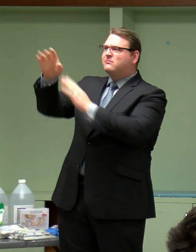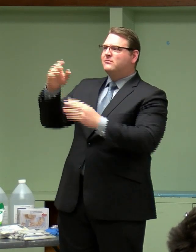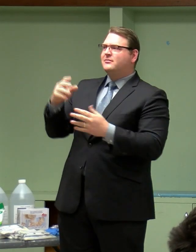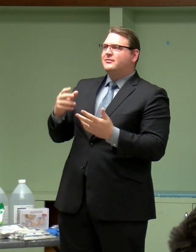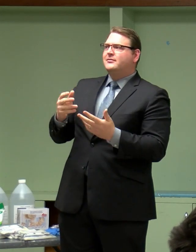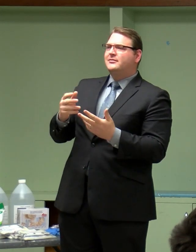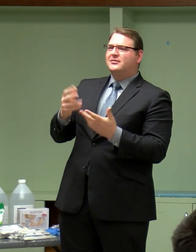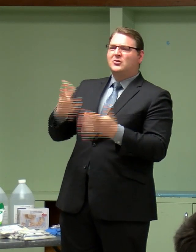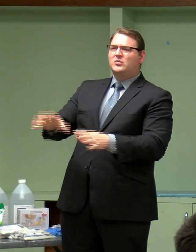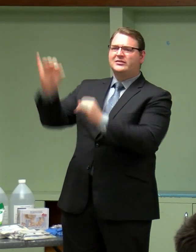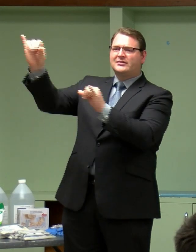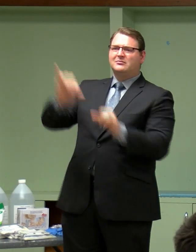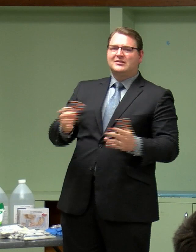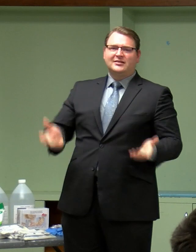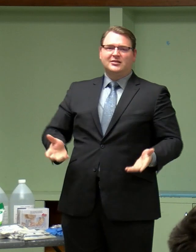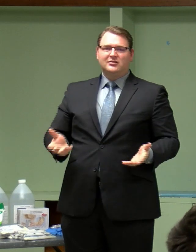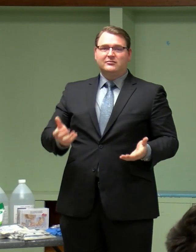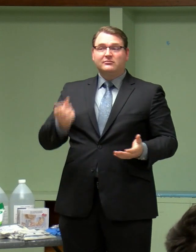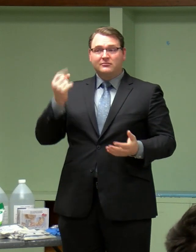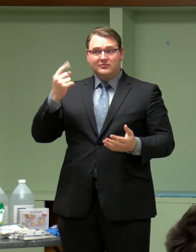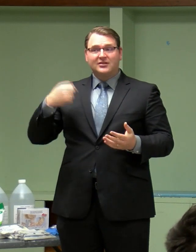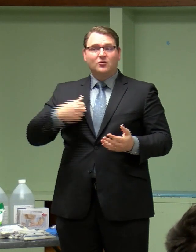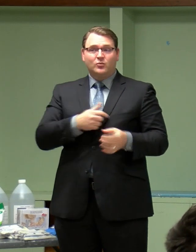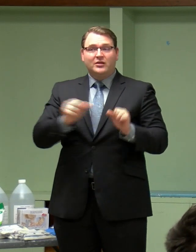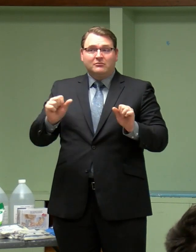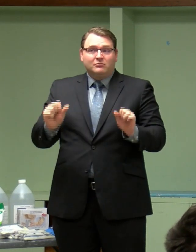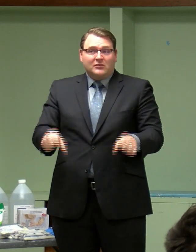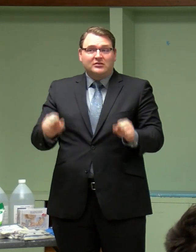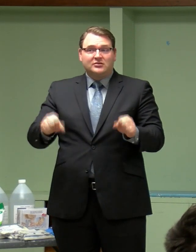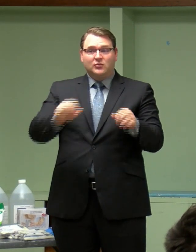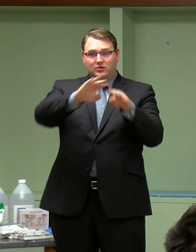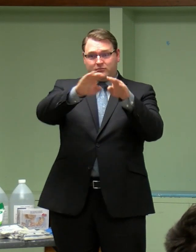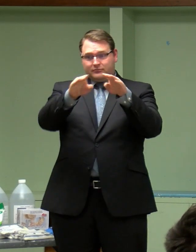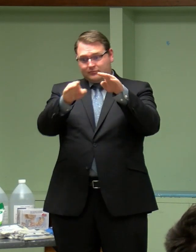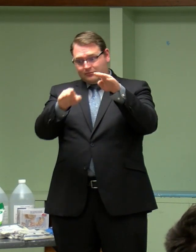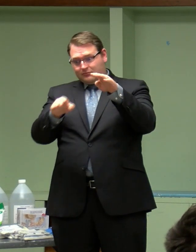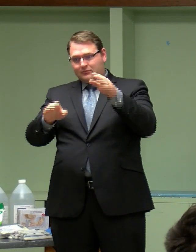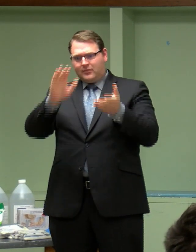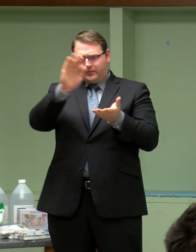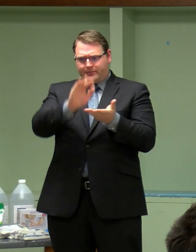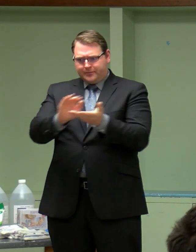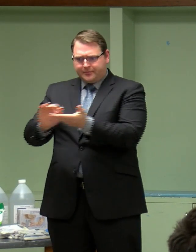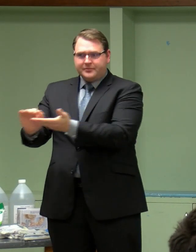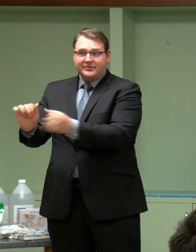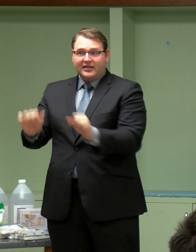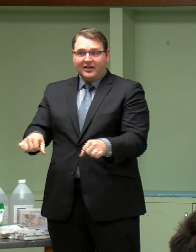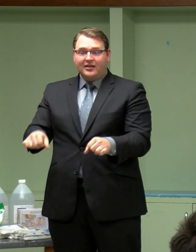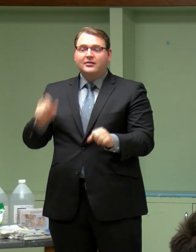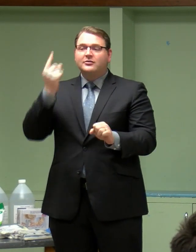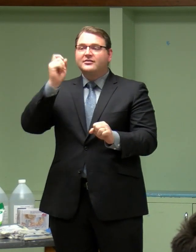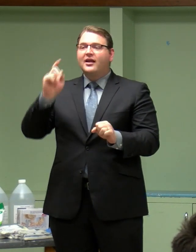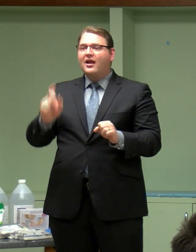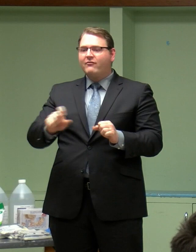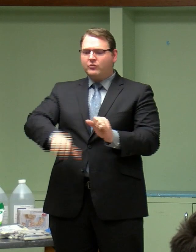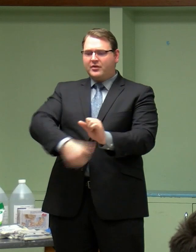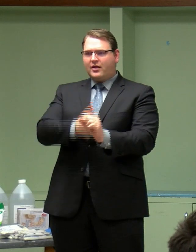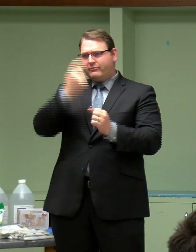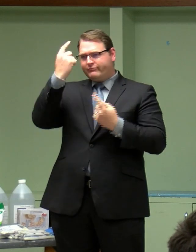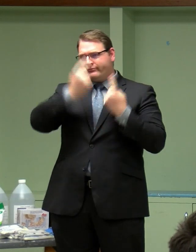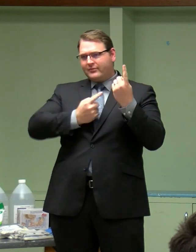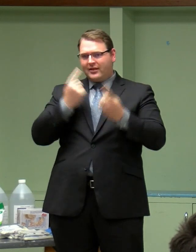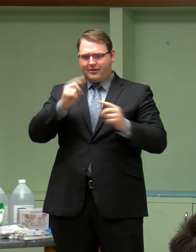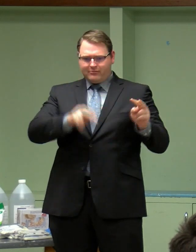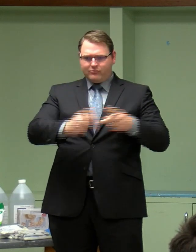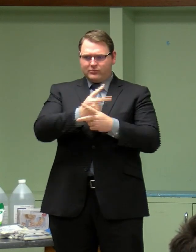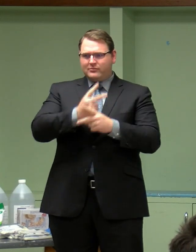attention. And so as the governor has made his decision and things are going to be changing,